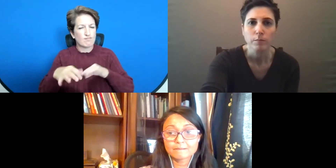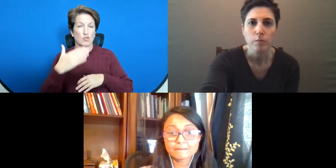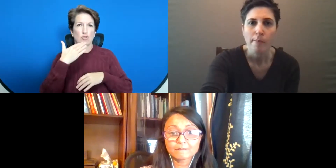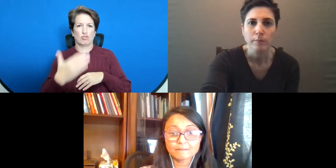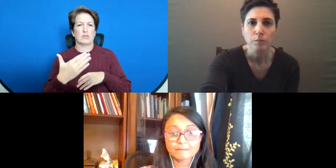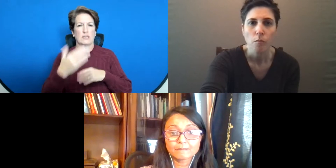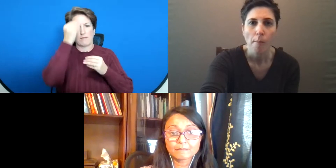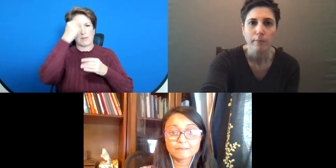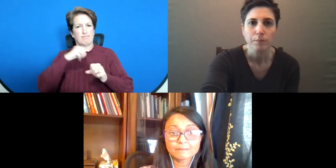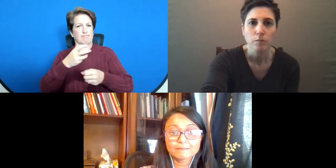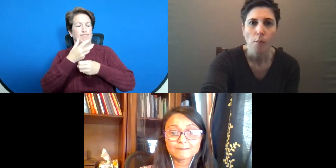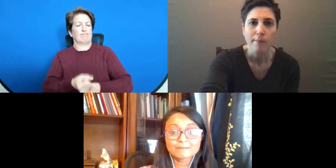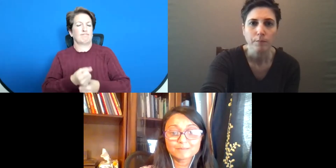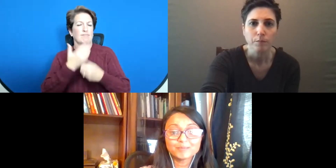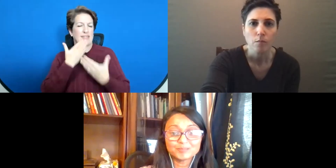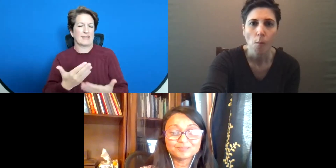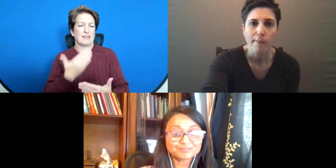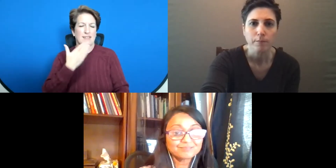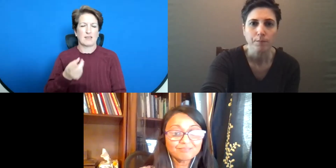information. Thank you very much, Dr. Dubey.